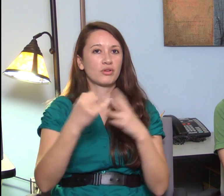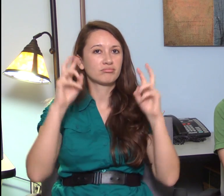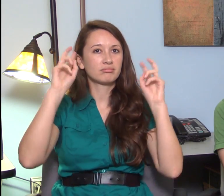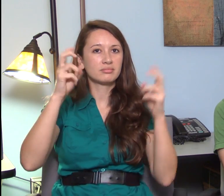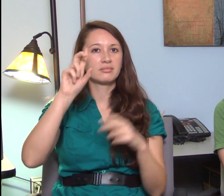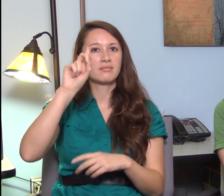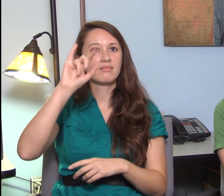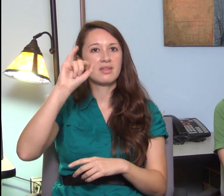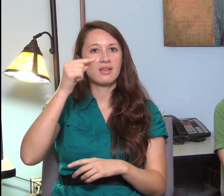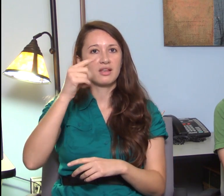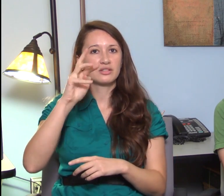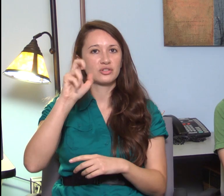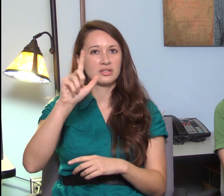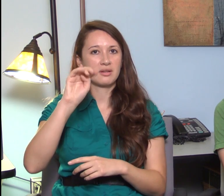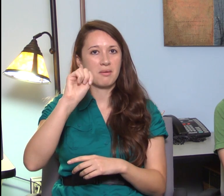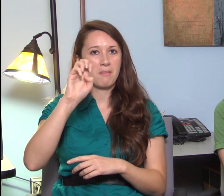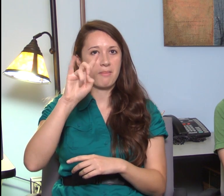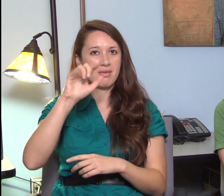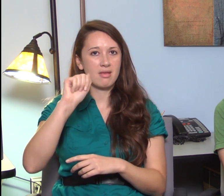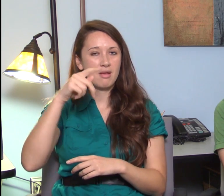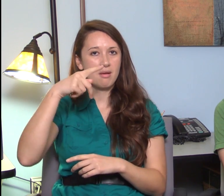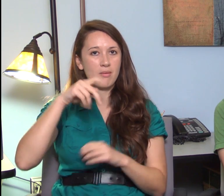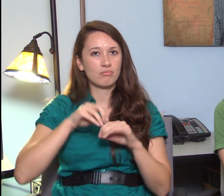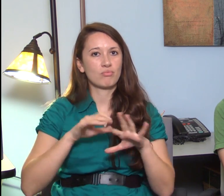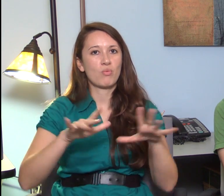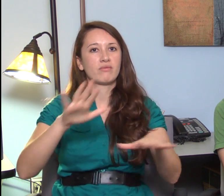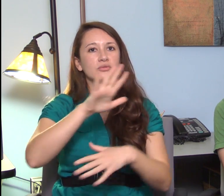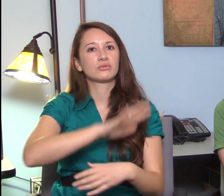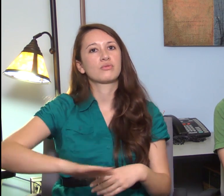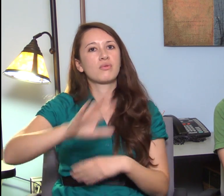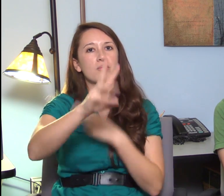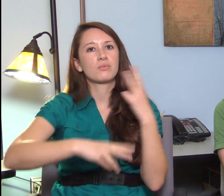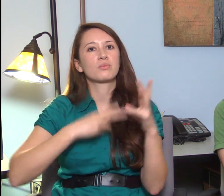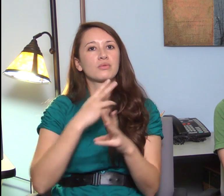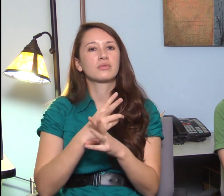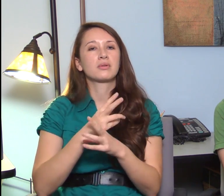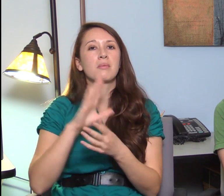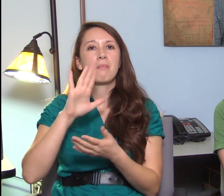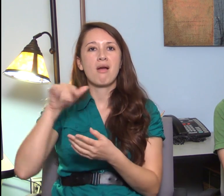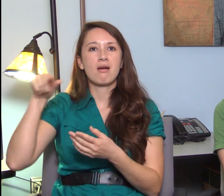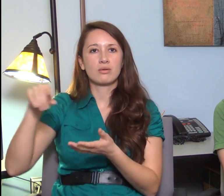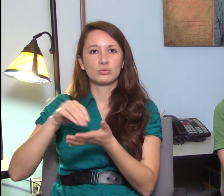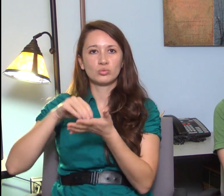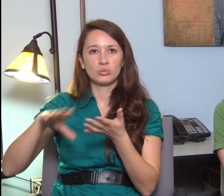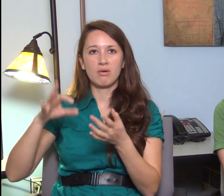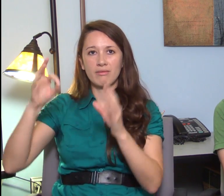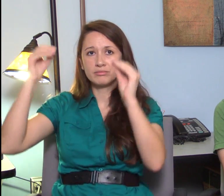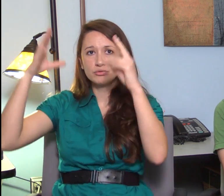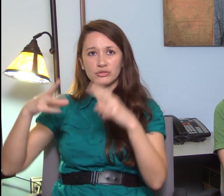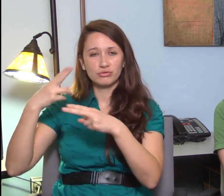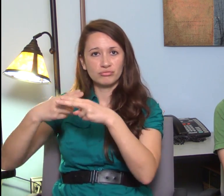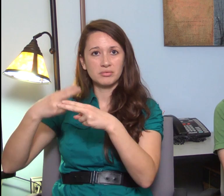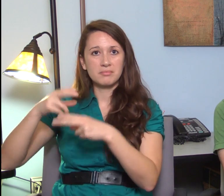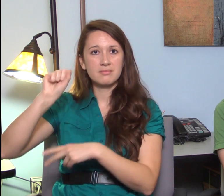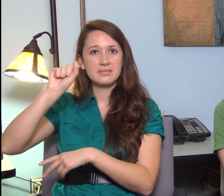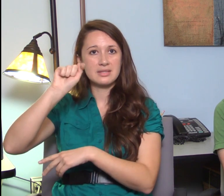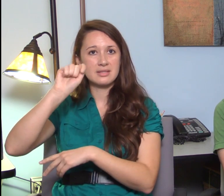The first project, Digital Media Proliferation Around the World, by the students of Stefka